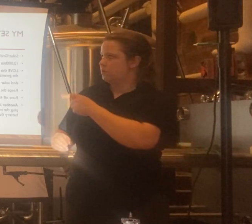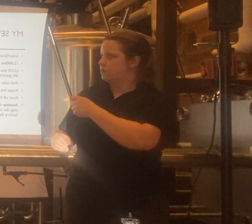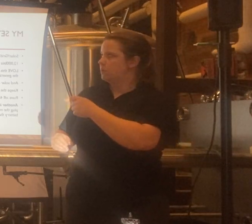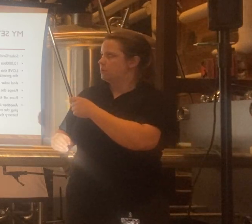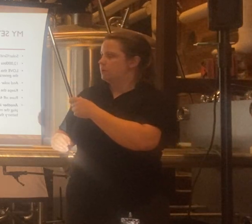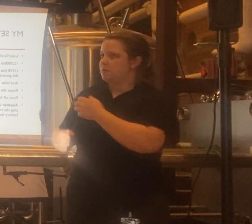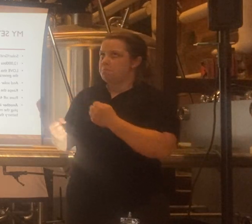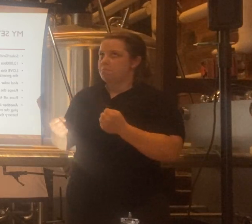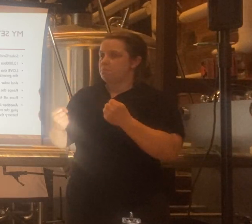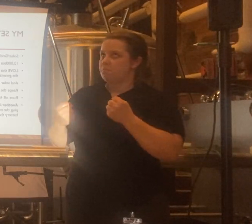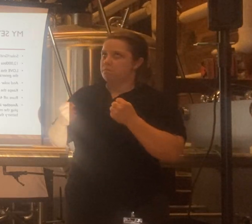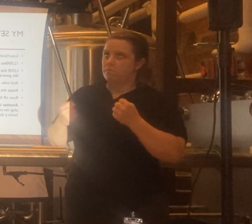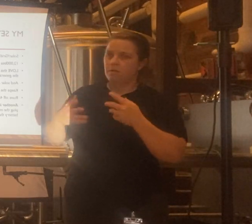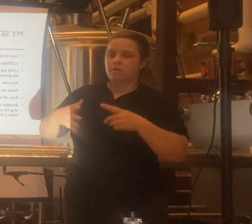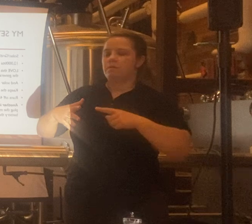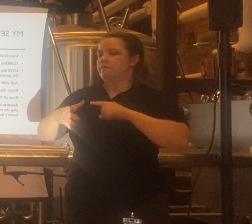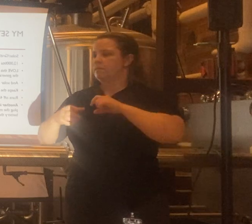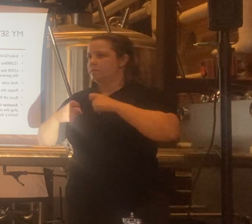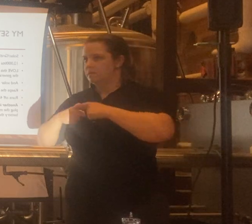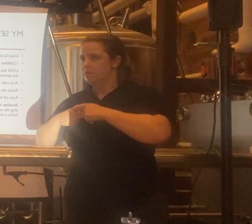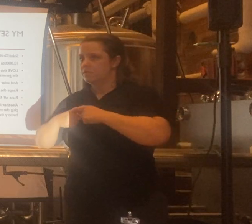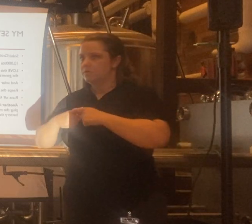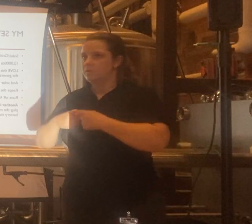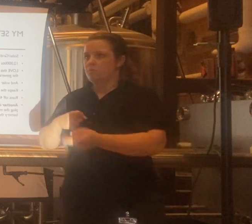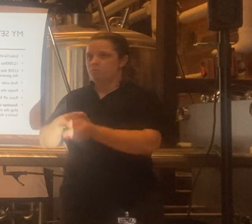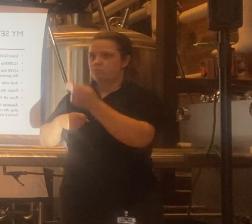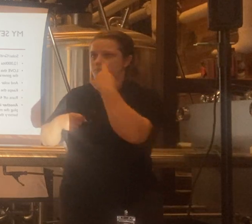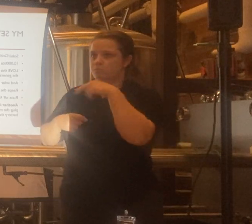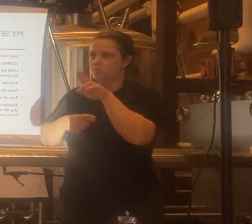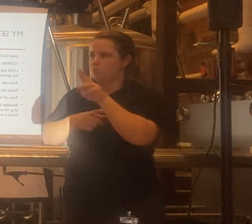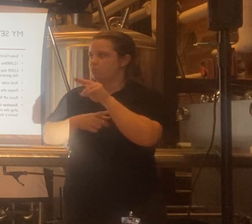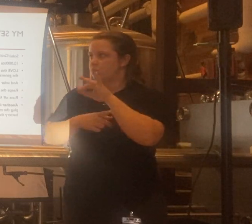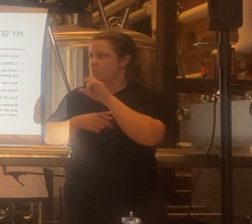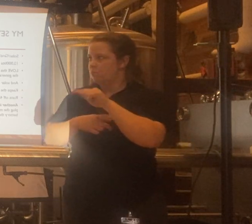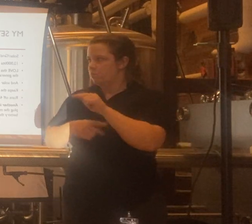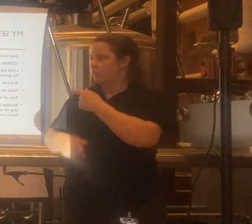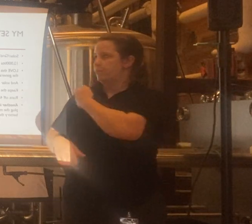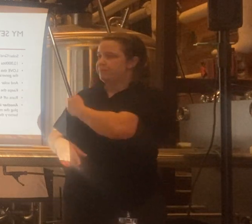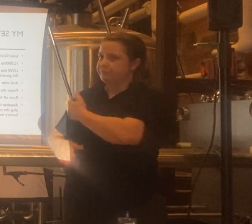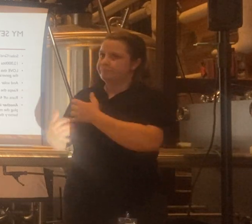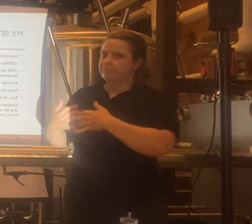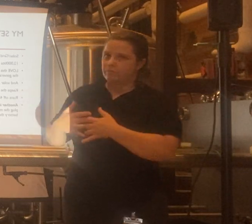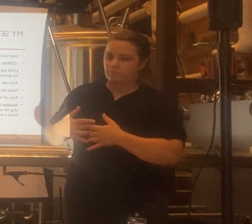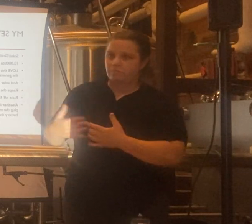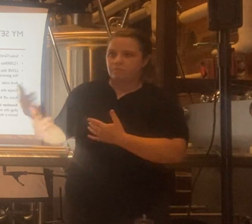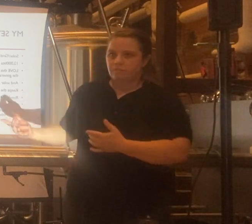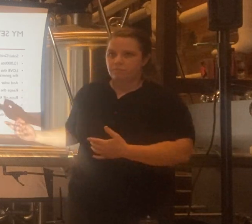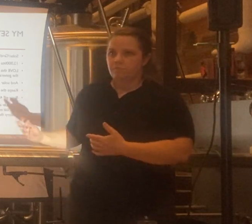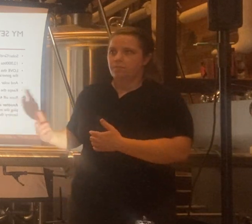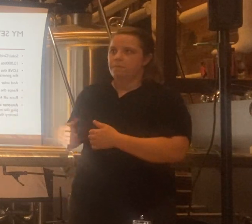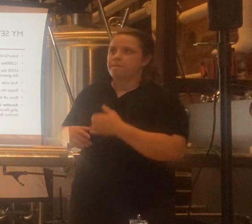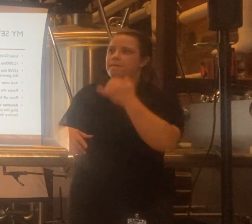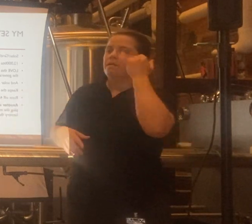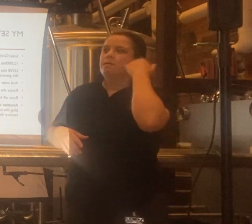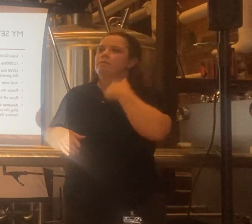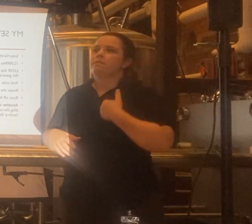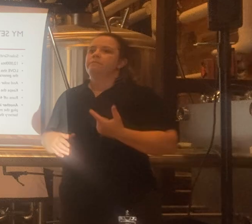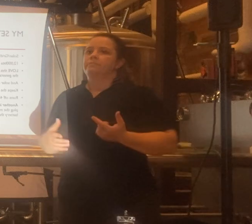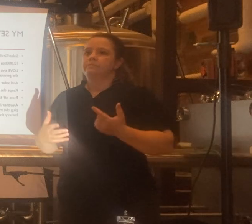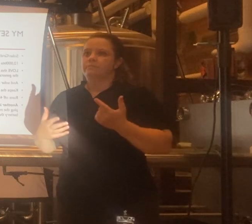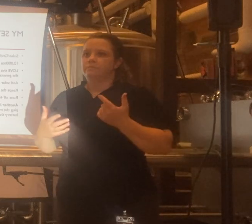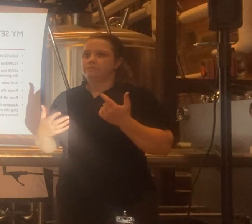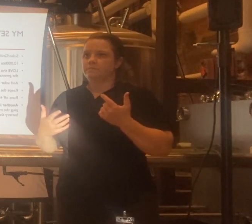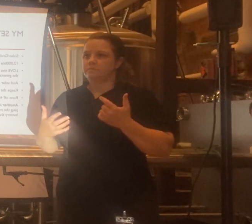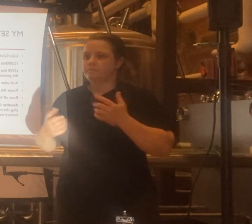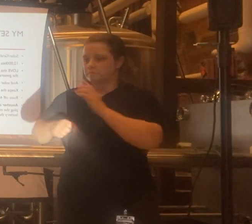into a bigger unit and be able to power that on solar in the event like we had. So I would consider that if I ever do something like a remodel